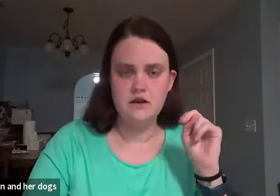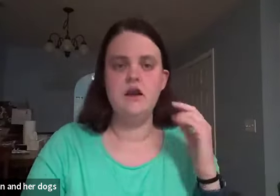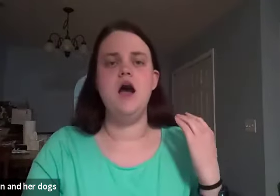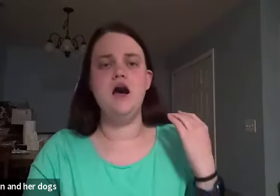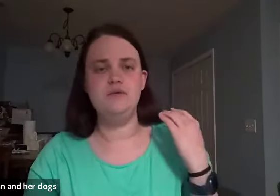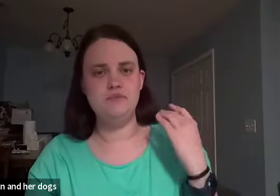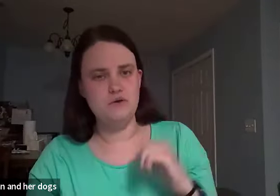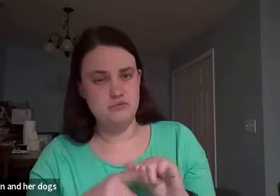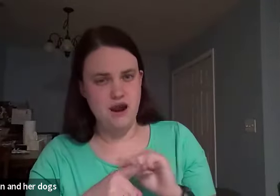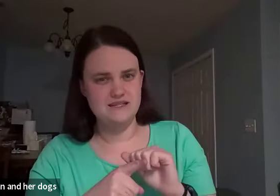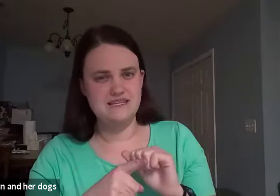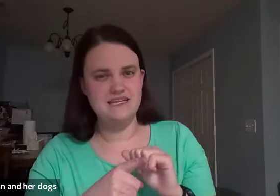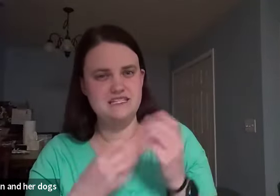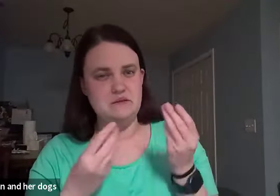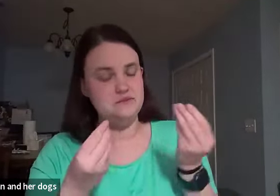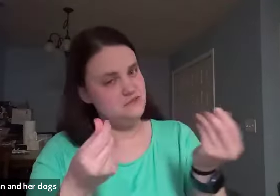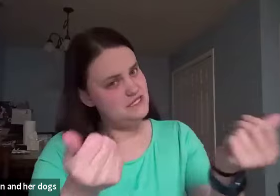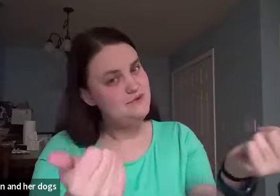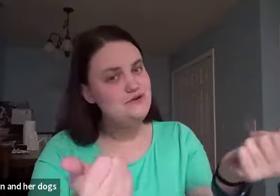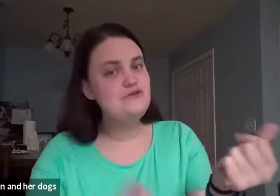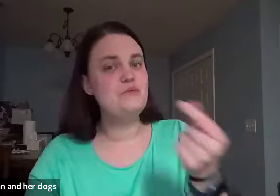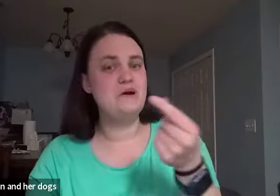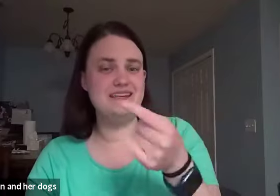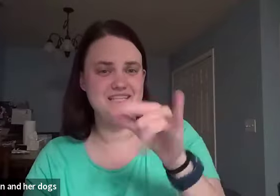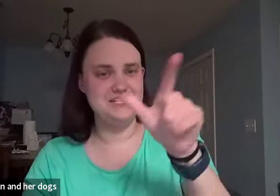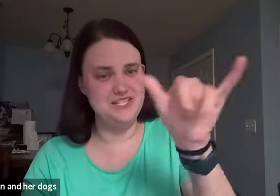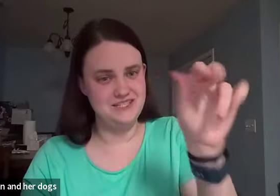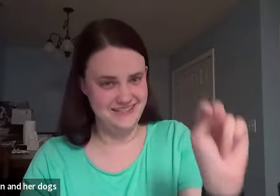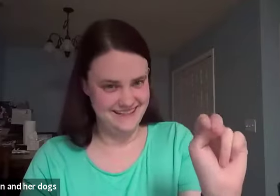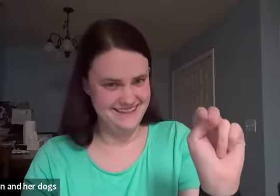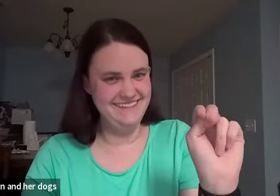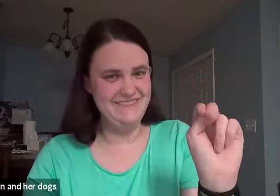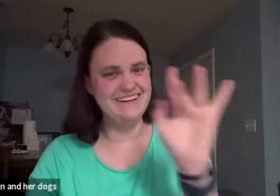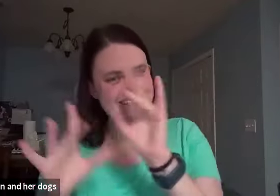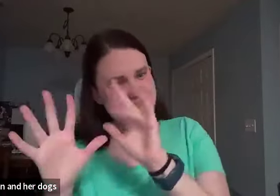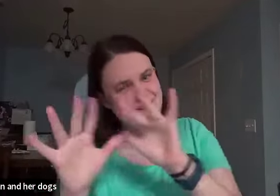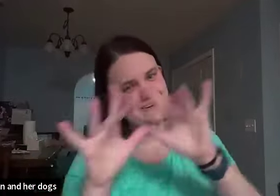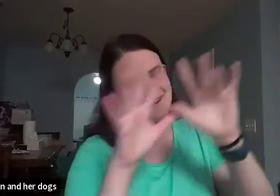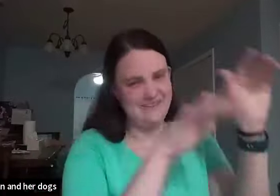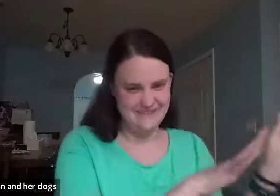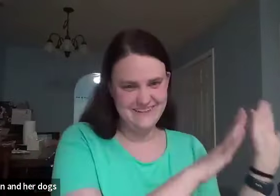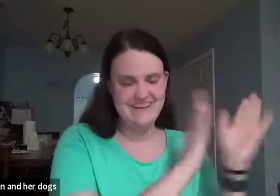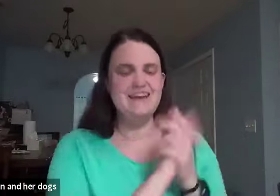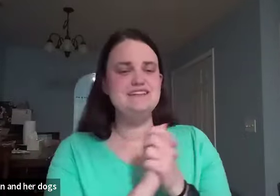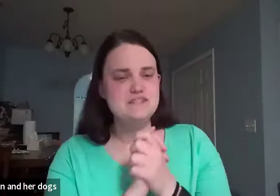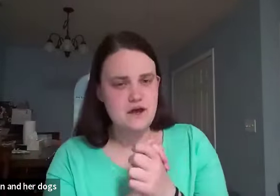letter. But with practice, it gets to be able to be smooth, where it's like Jillian, where it's just like so